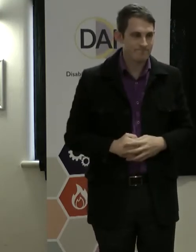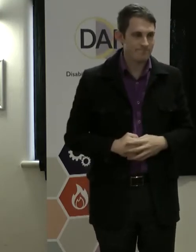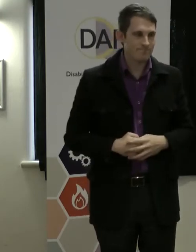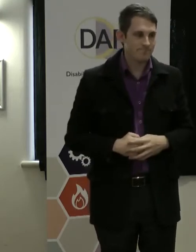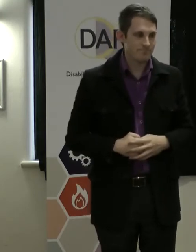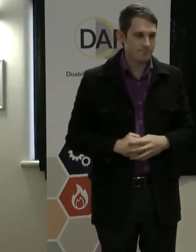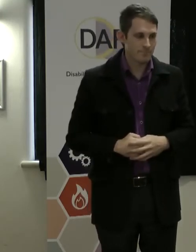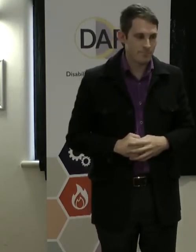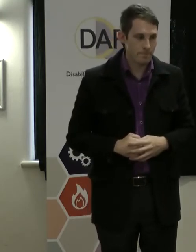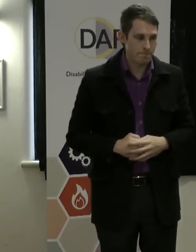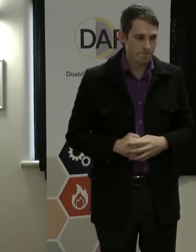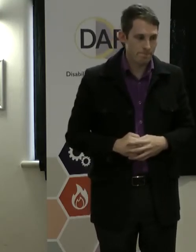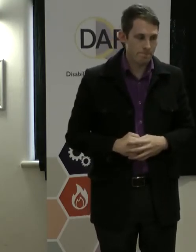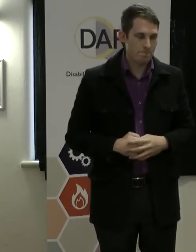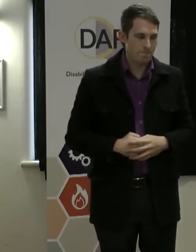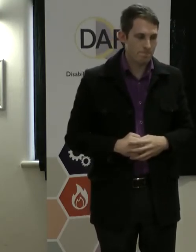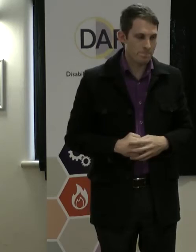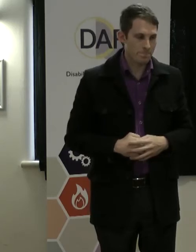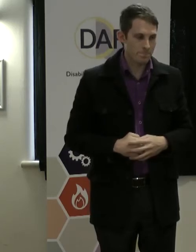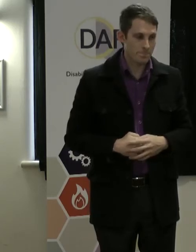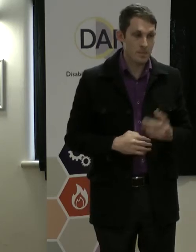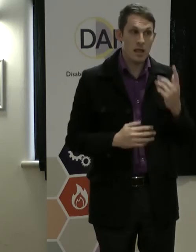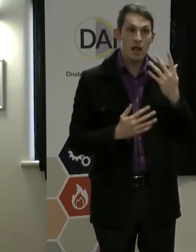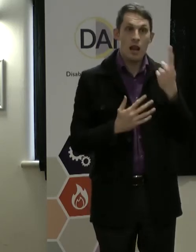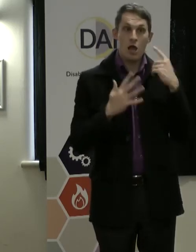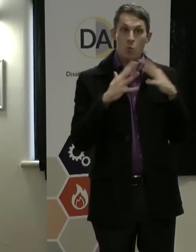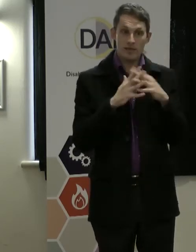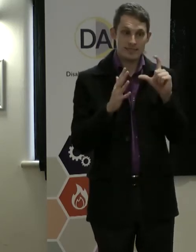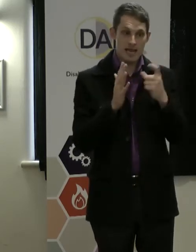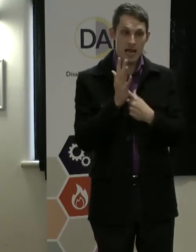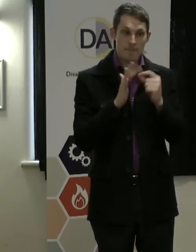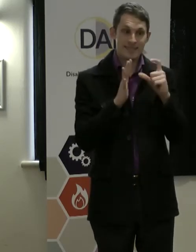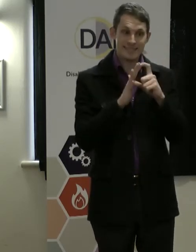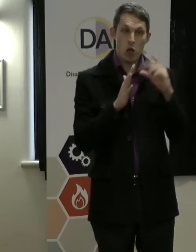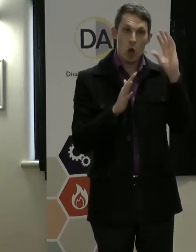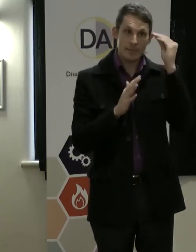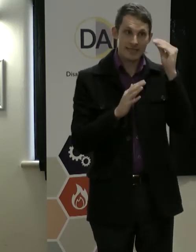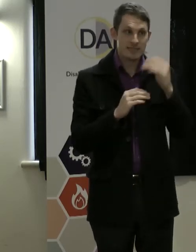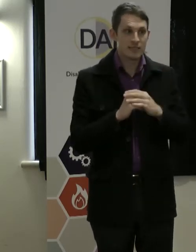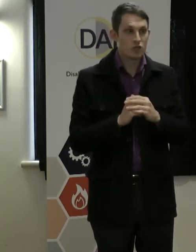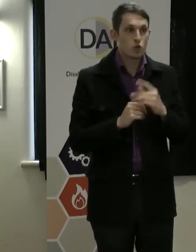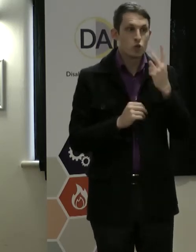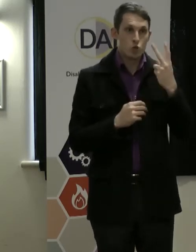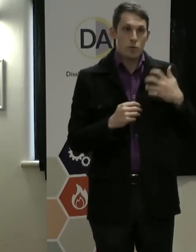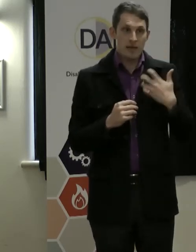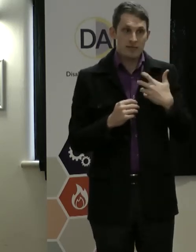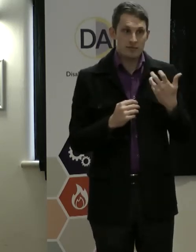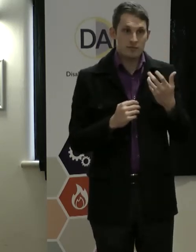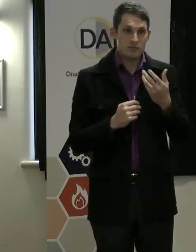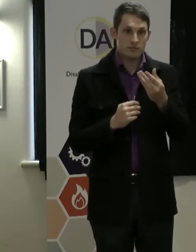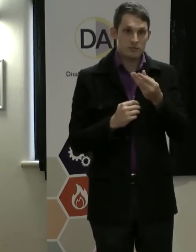Last week, there were, from the CRPD committee, 2 complaints came back about Indigenous